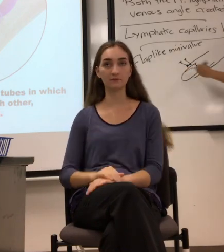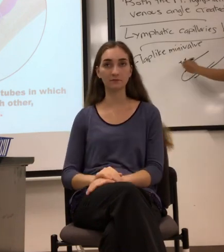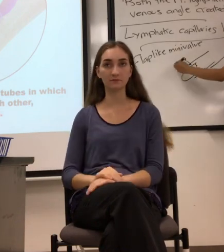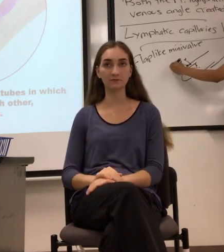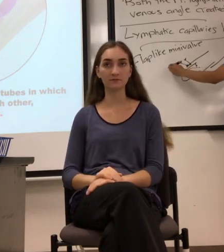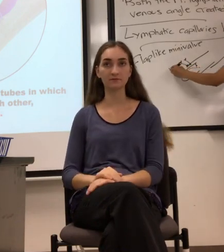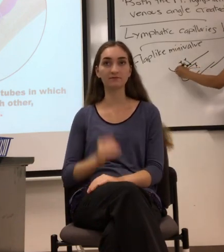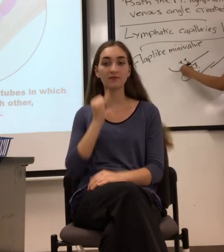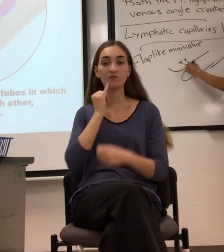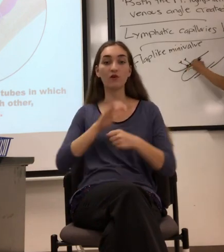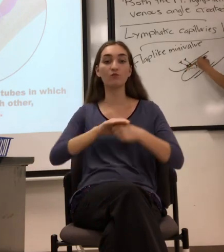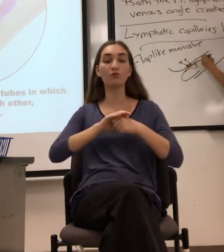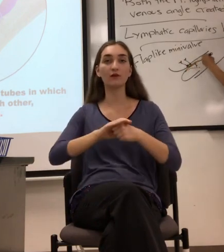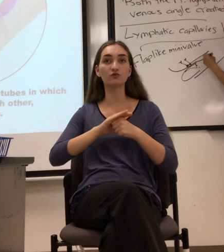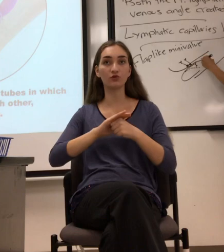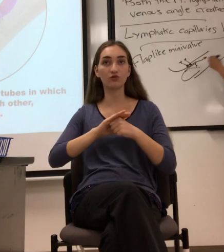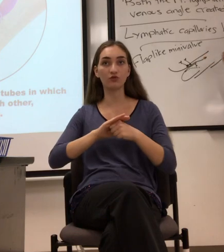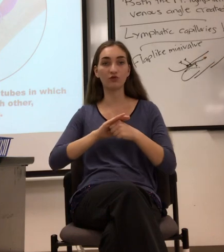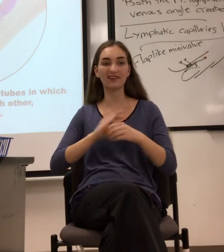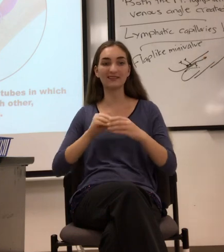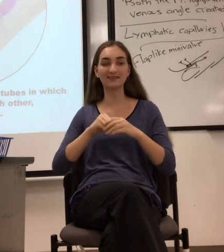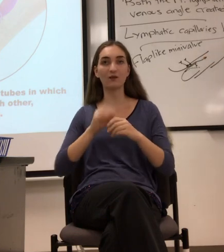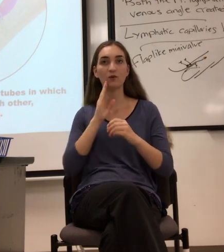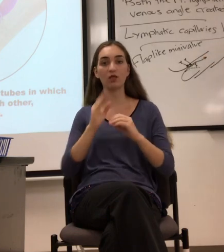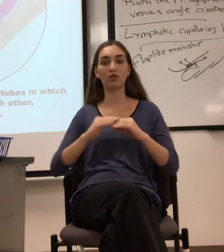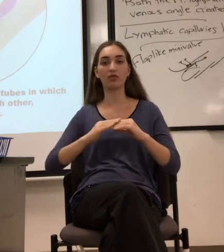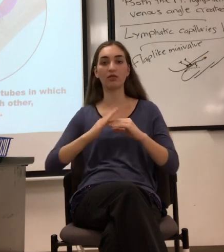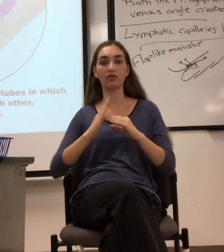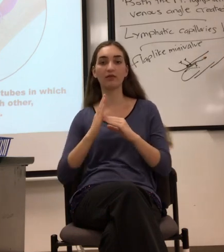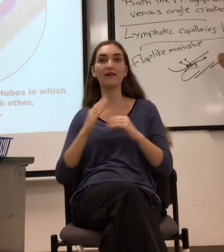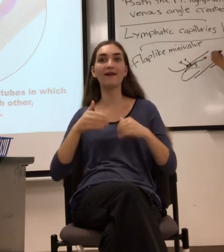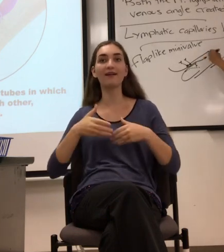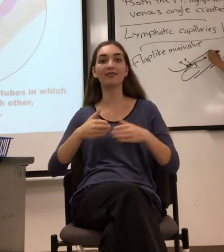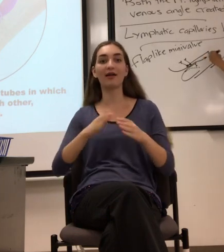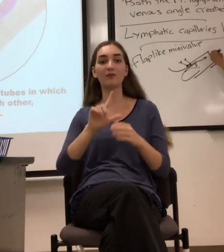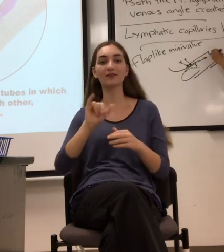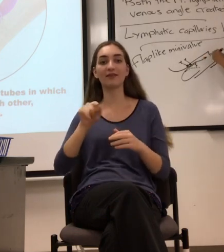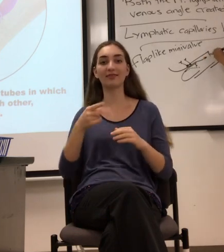opens the flap and it allows lymph to enter.